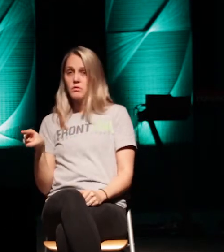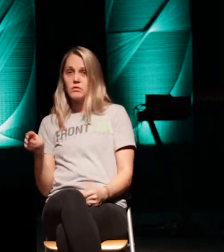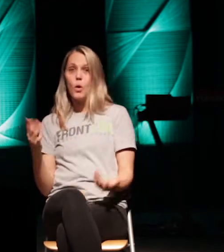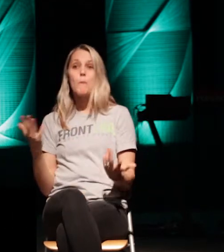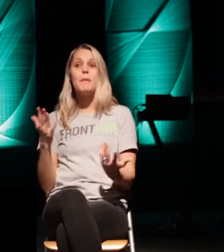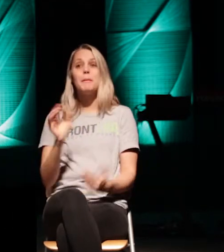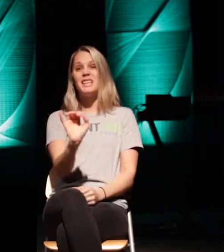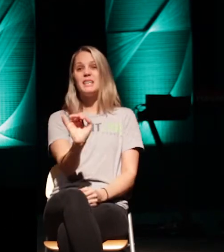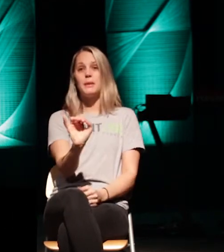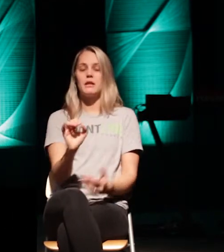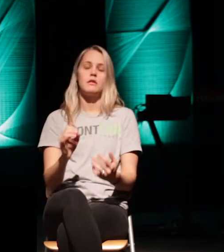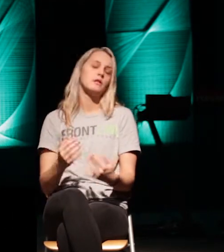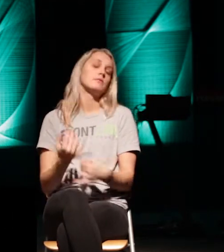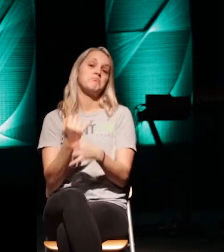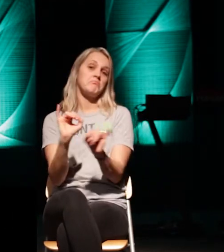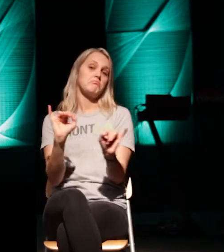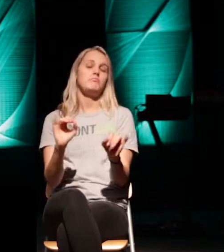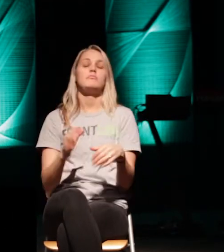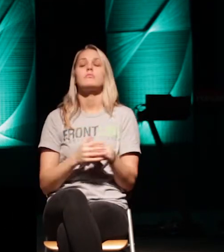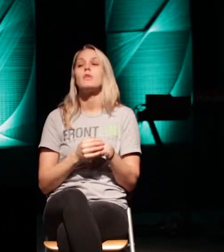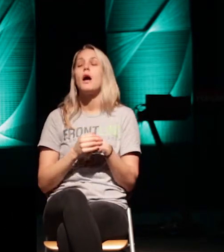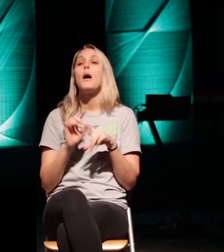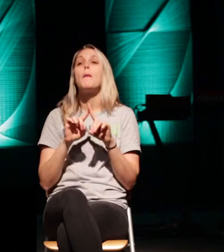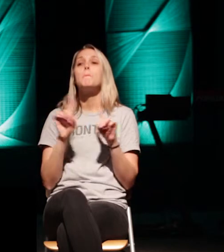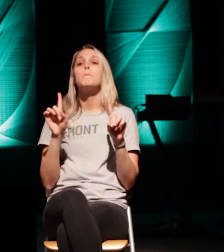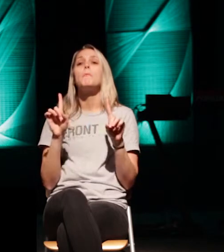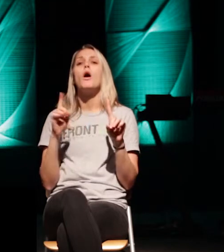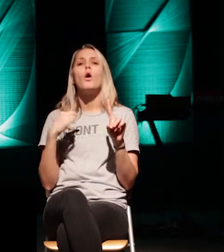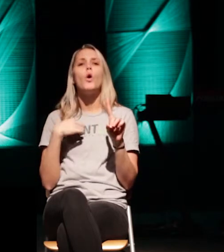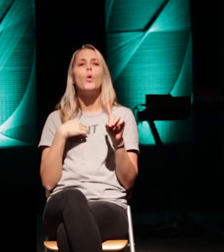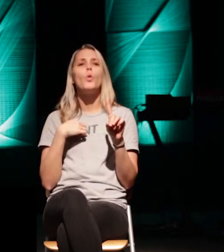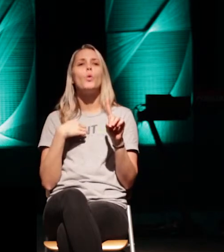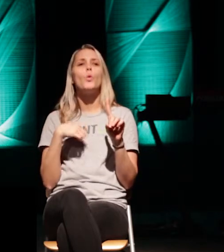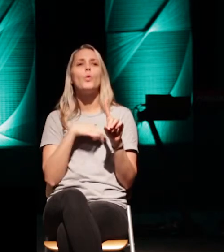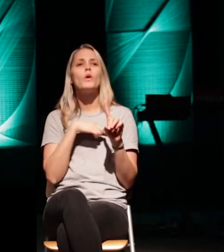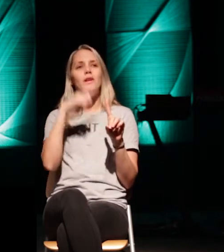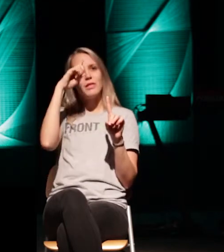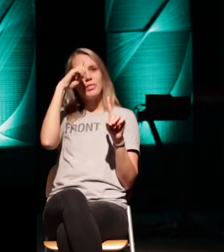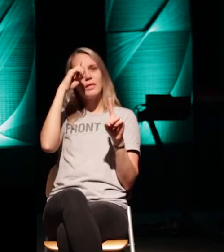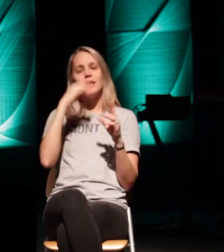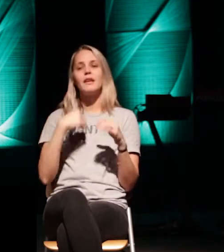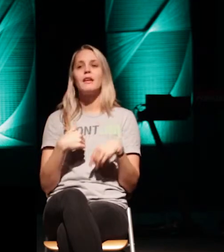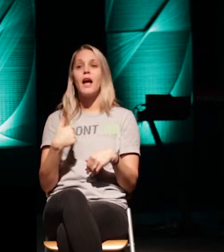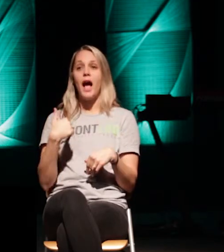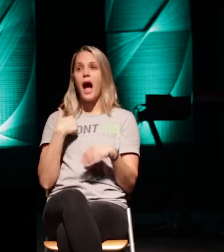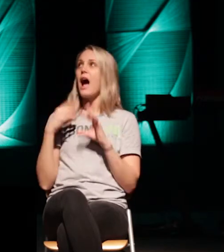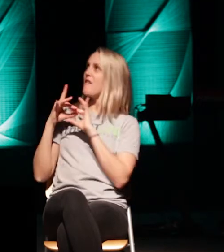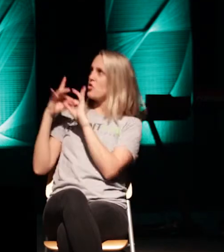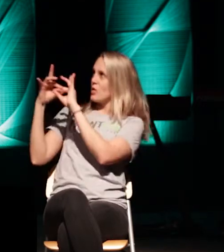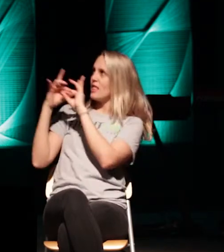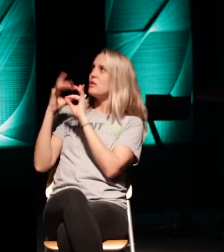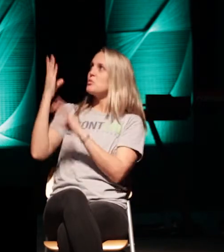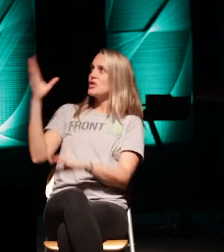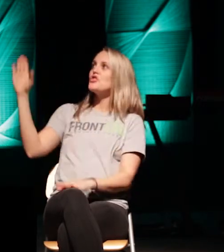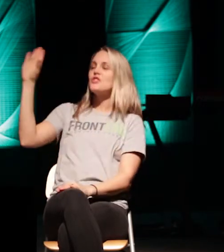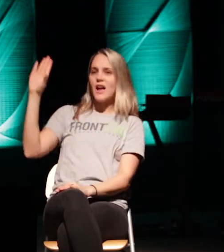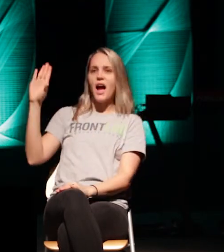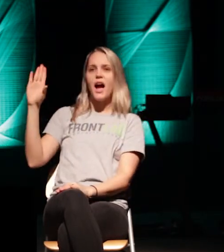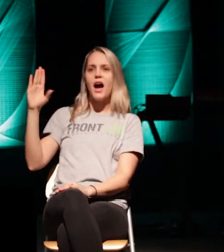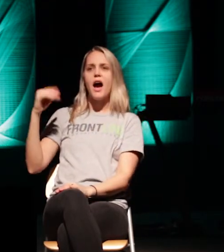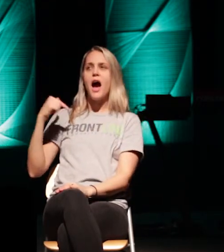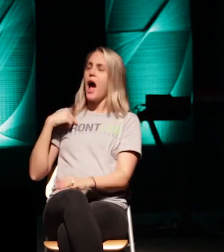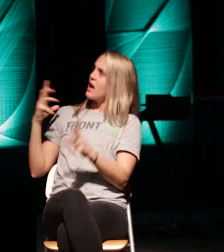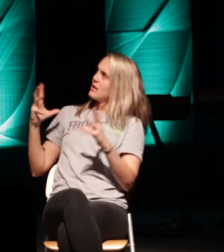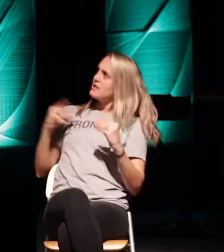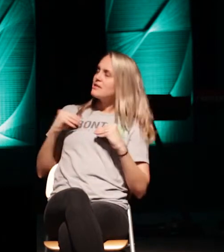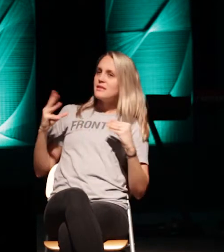lot of us align with one of them, and it's so easy for us to think that, well, I'm God's, and I have a relationship with God, and I've received what he has for me, and